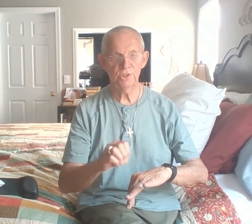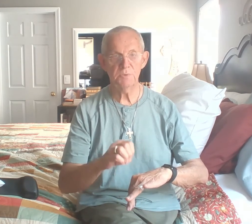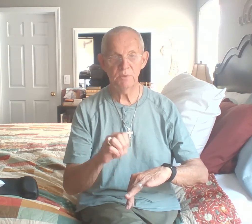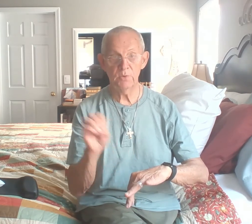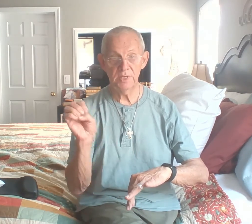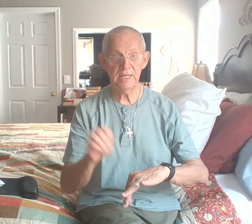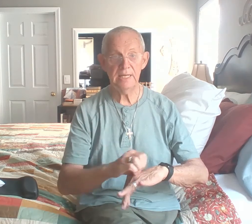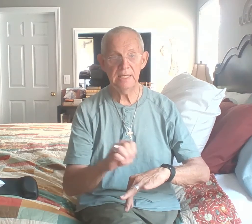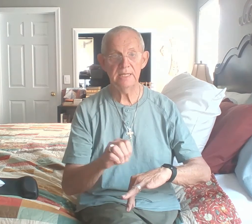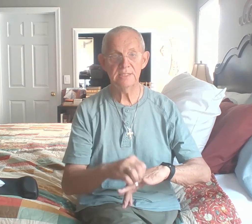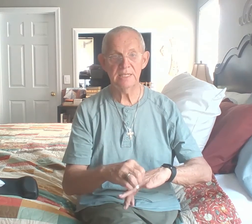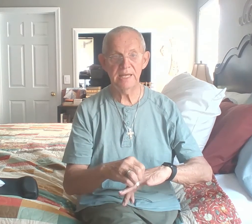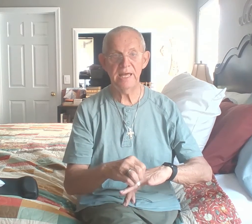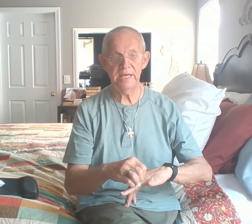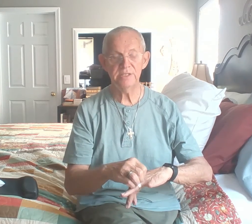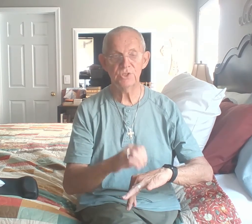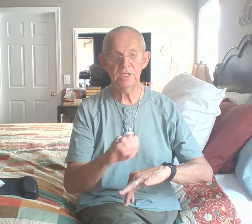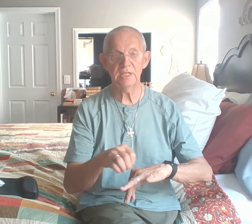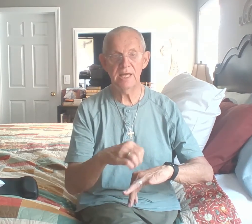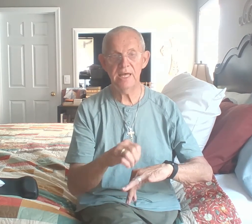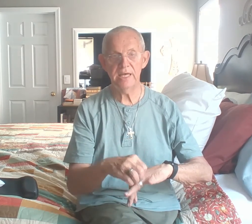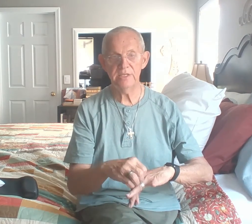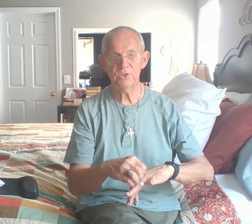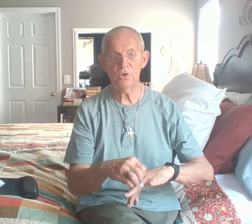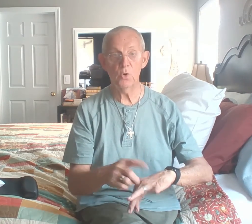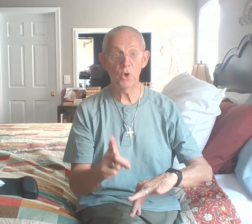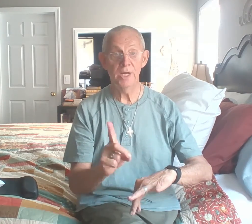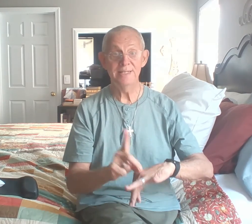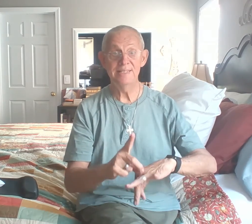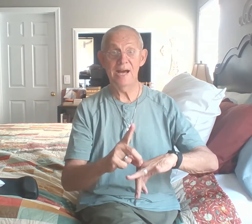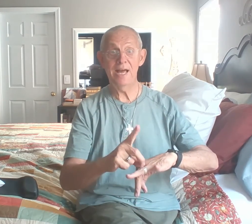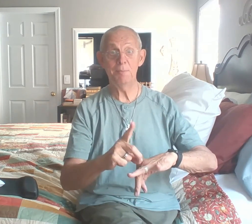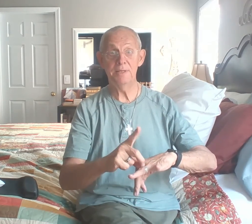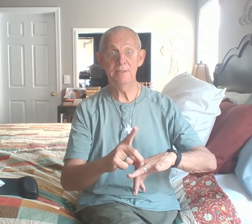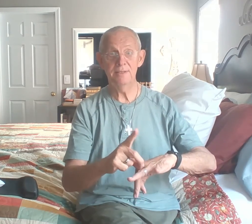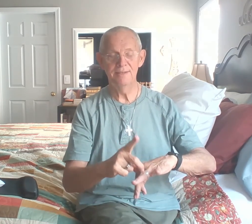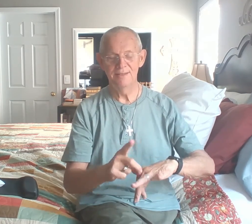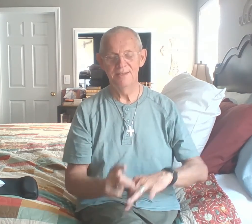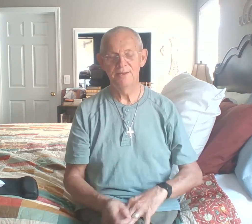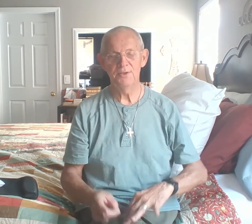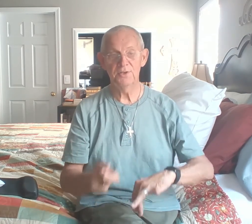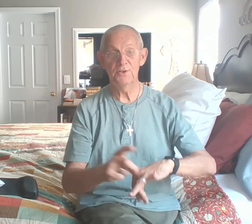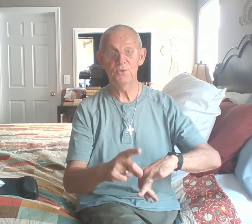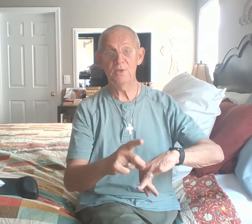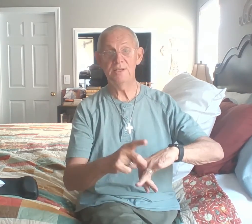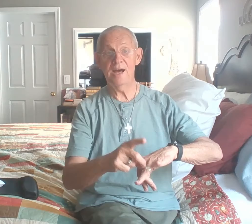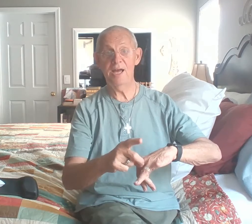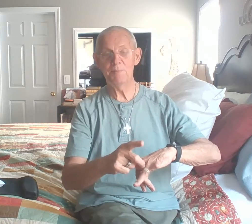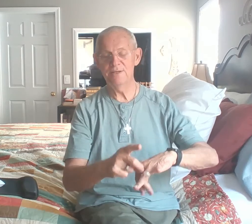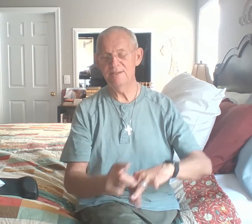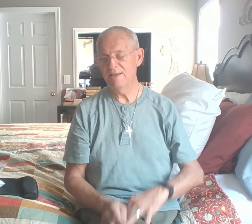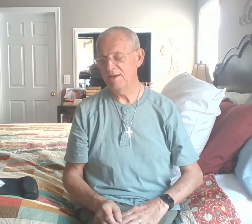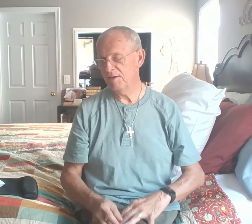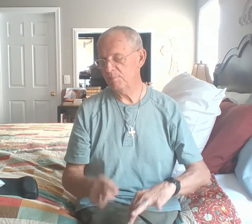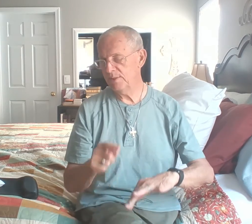with an E is engaged, or diamond. You could do diamond, but